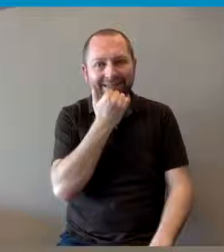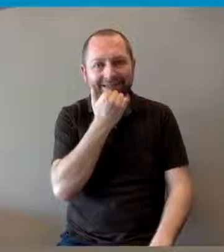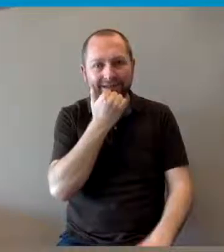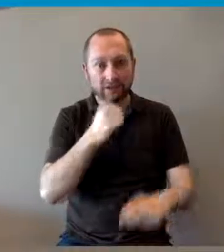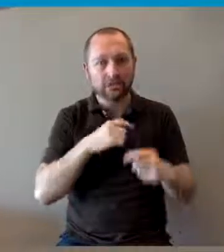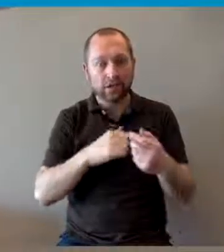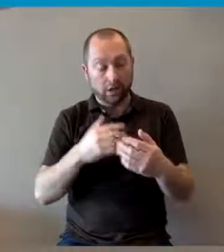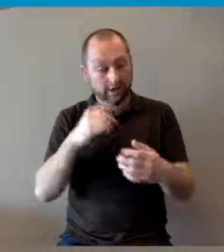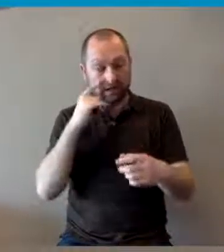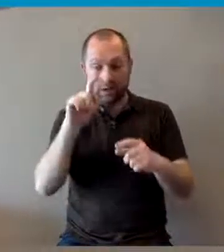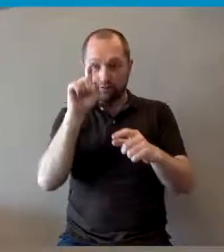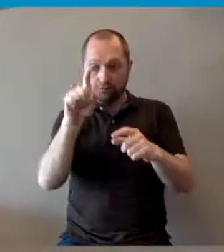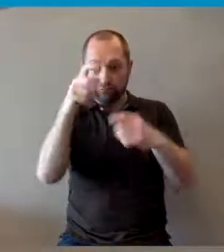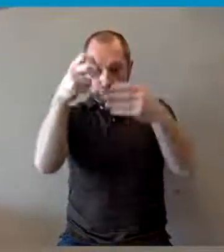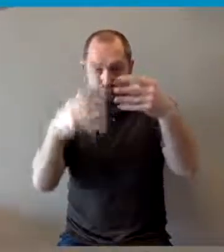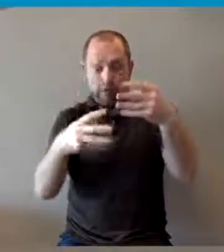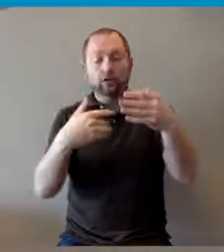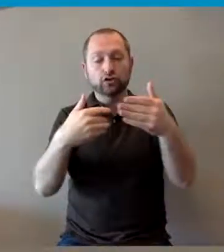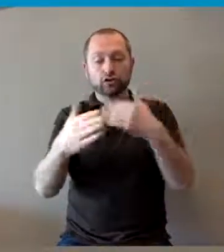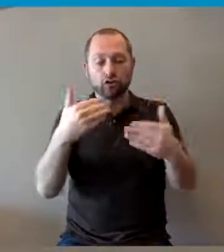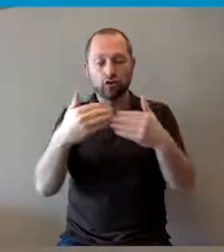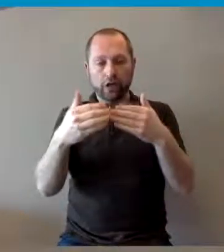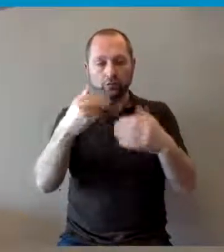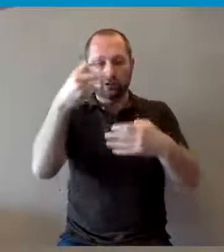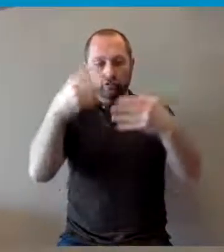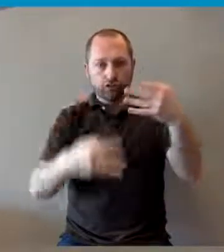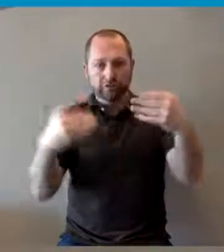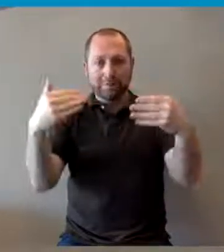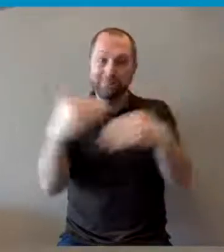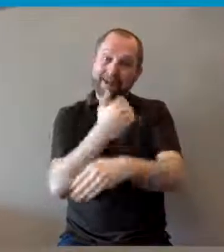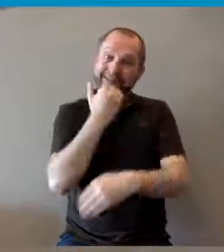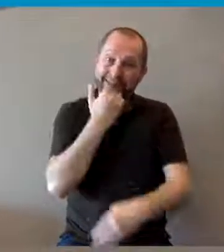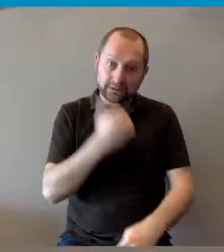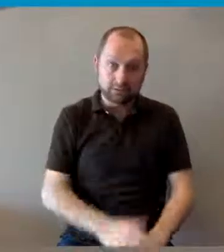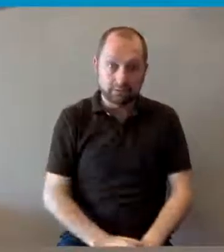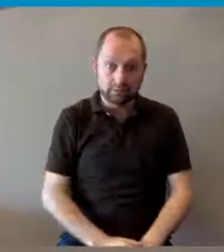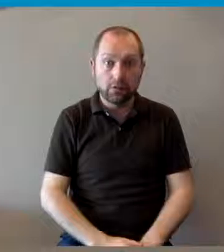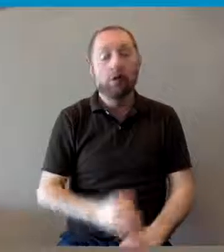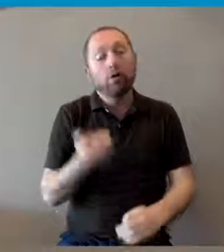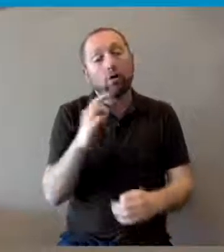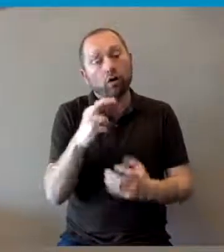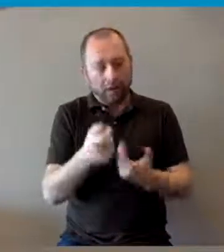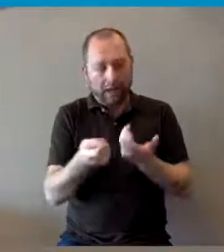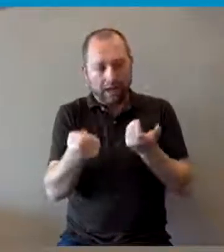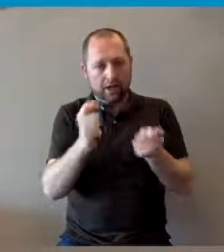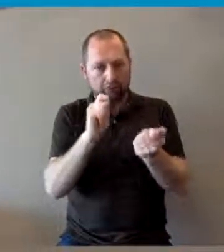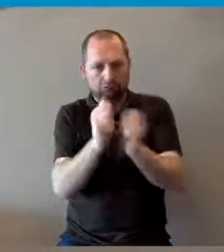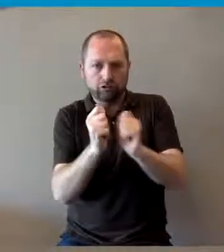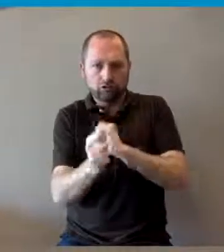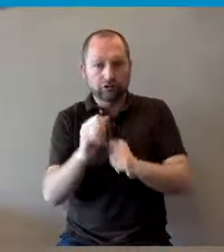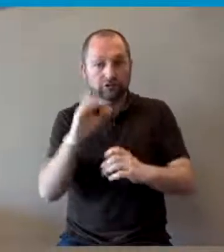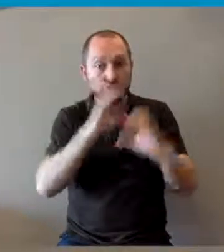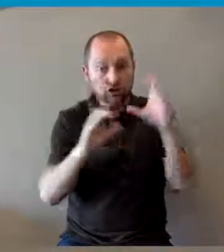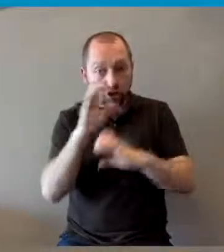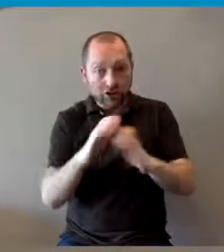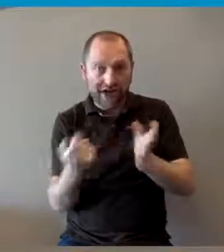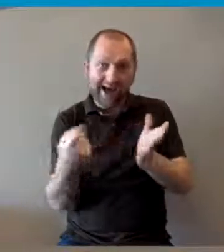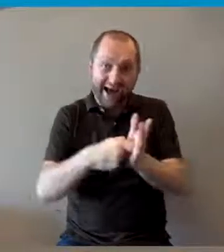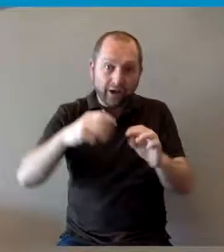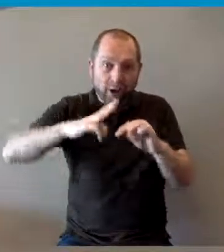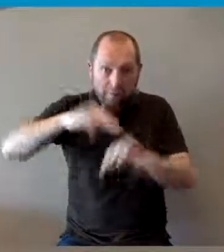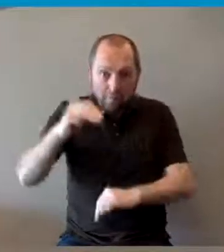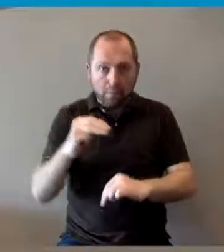Sort Results By. To refine your search further, you can click on Modify Search and add more search terms or explore the